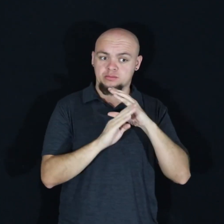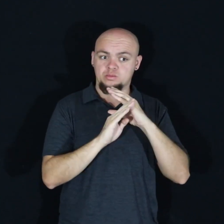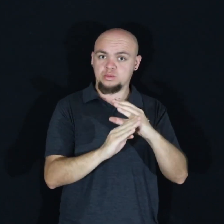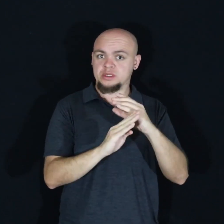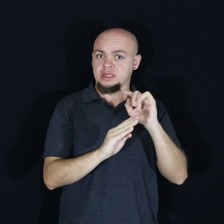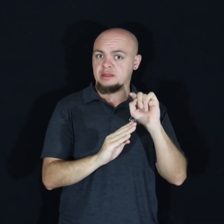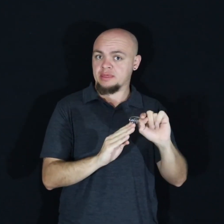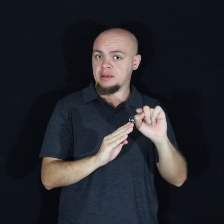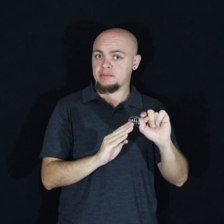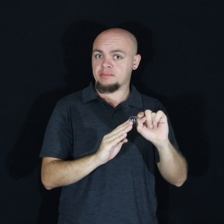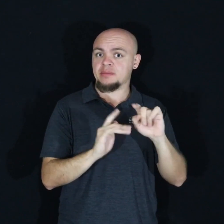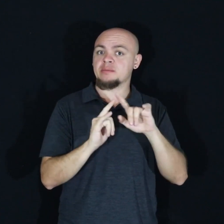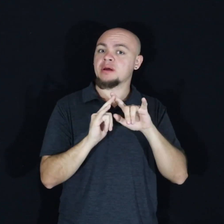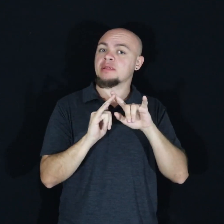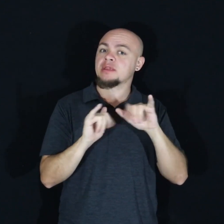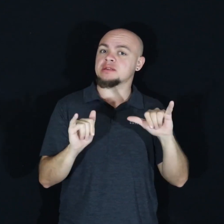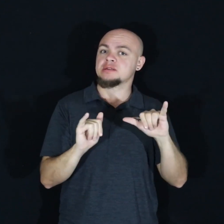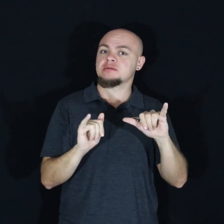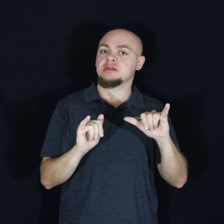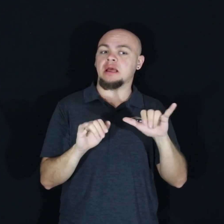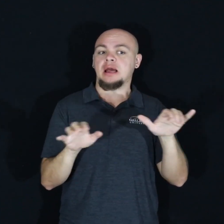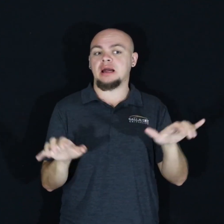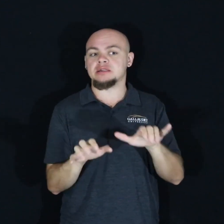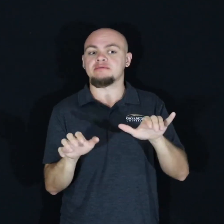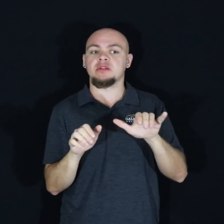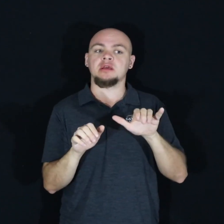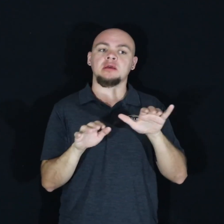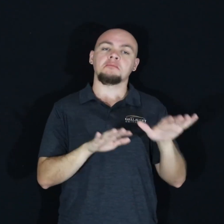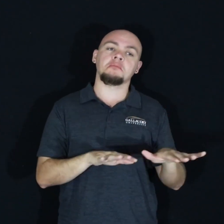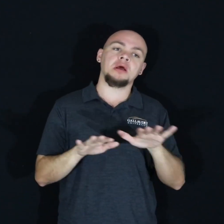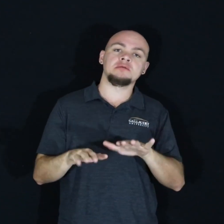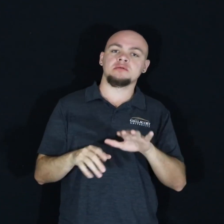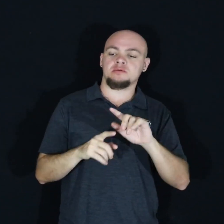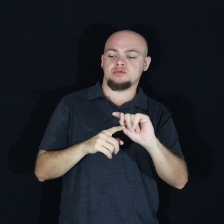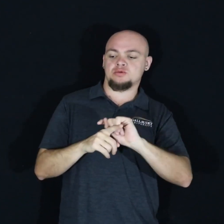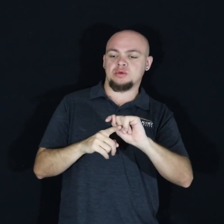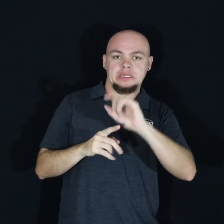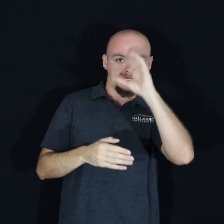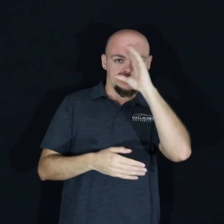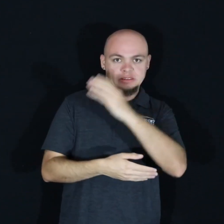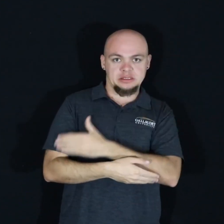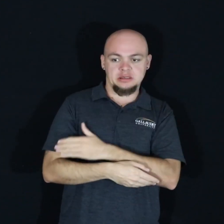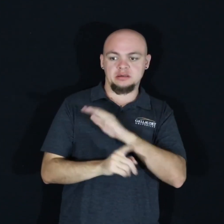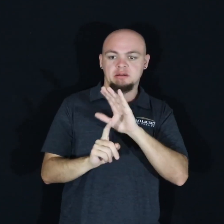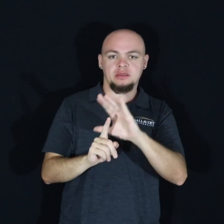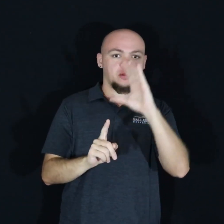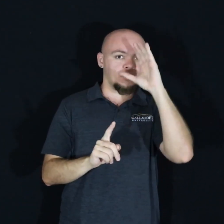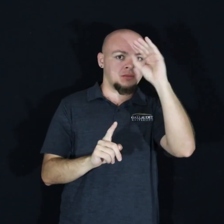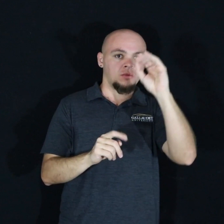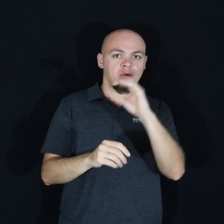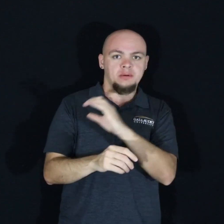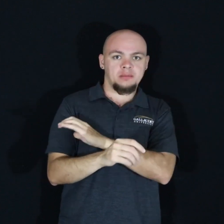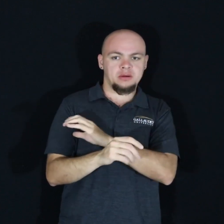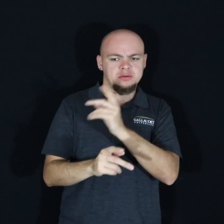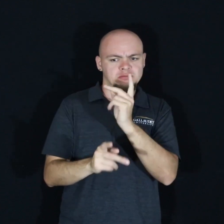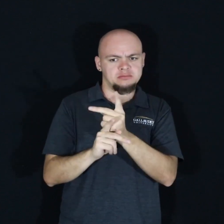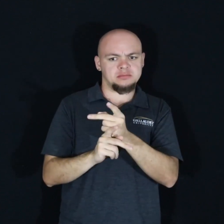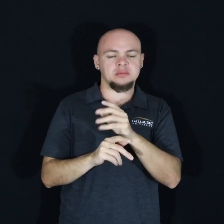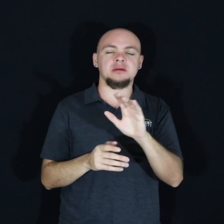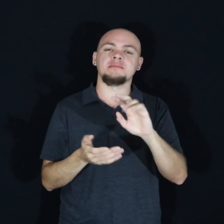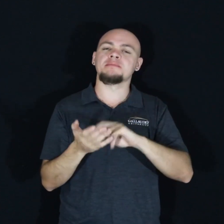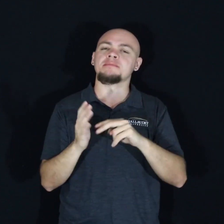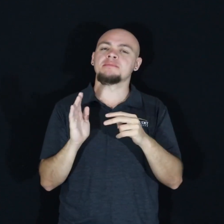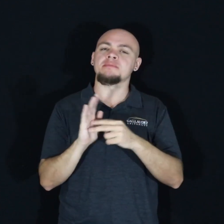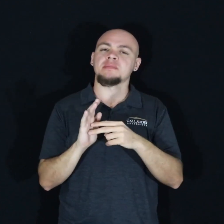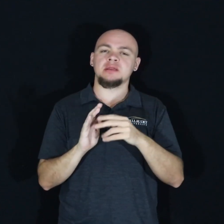at the same time, actively or passively, we are training our sons to maintain their boy power? And I'm talking mainly